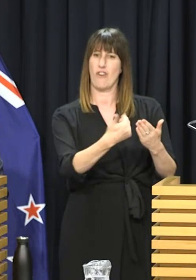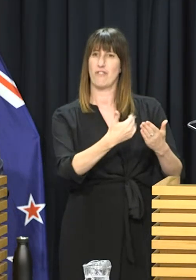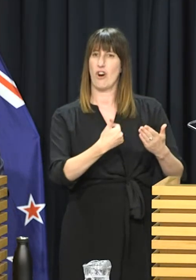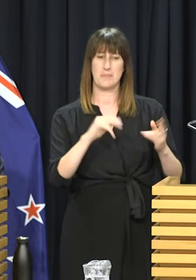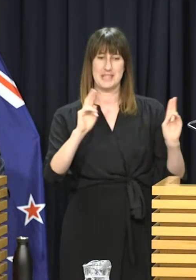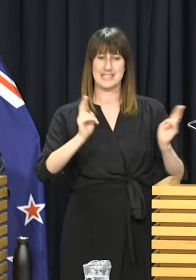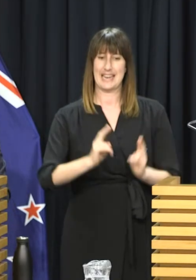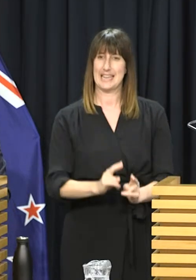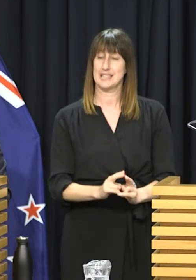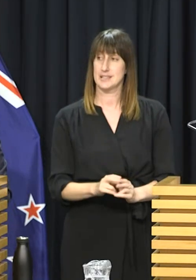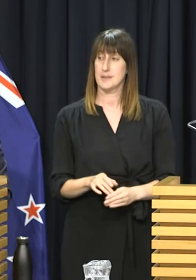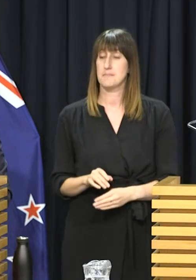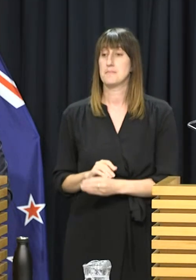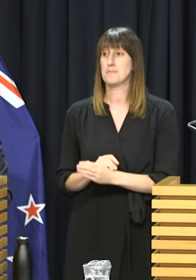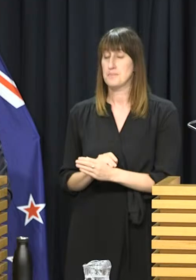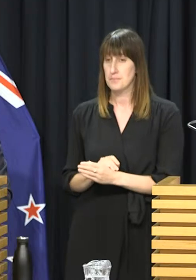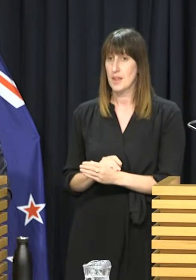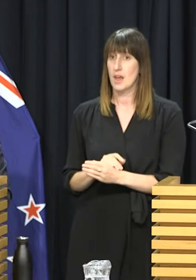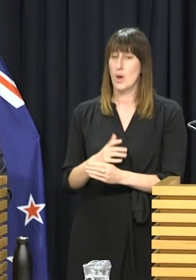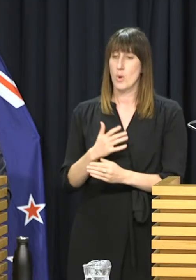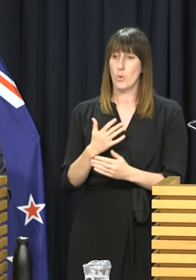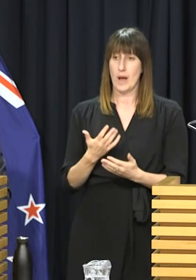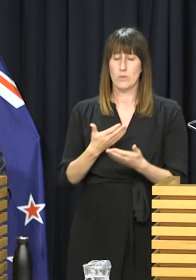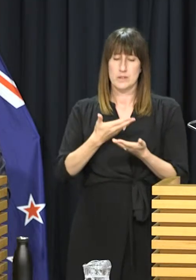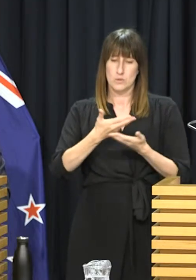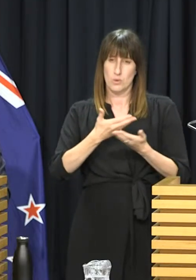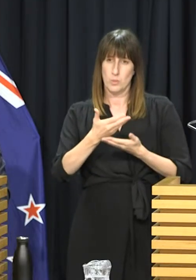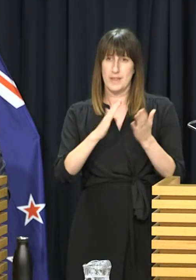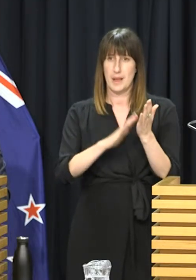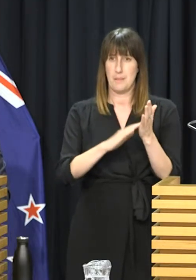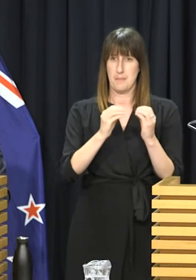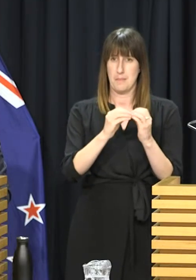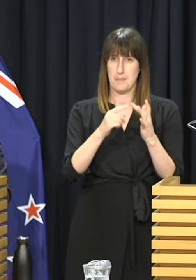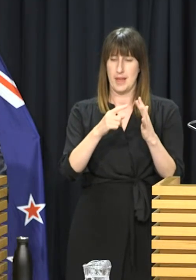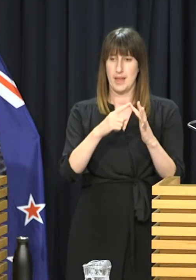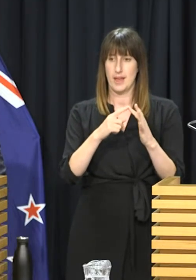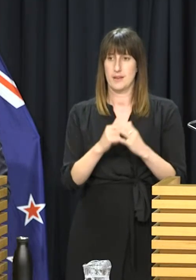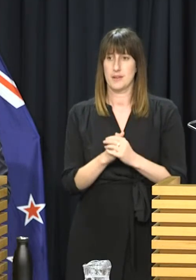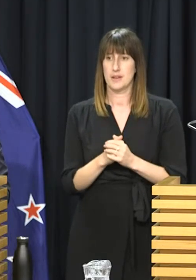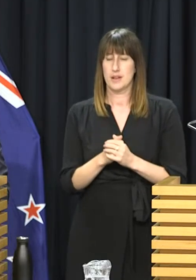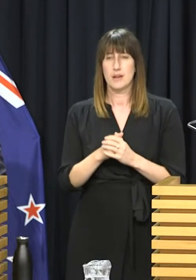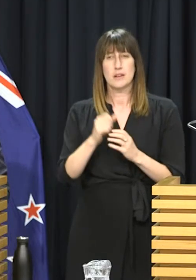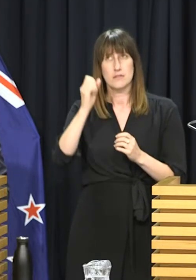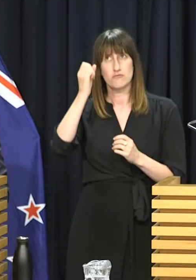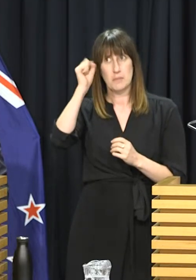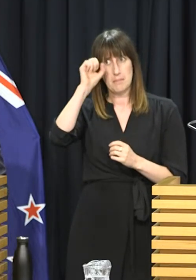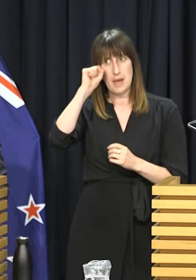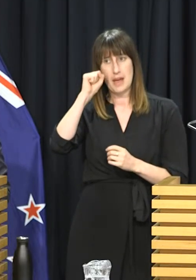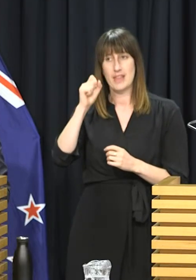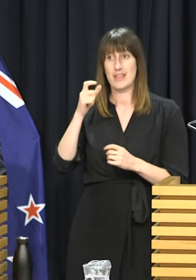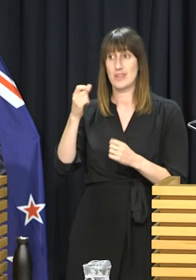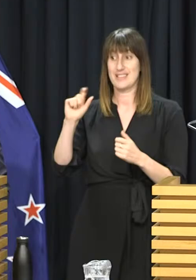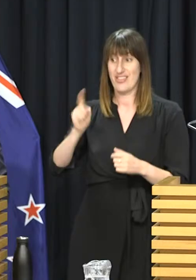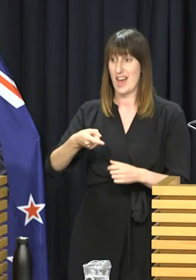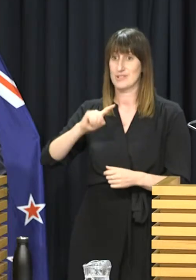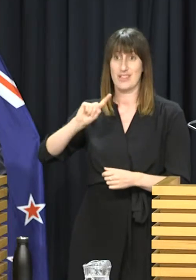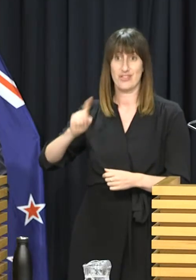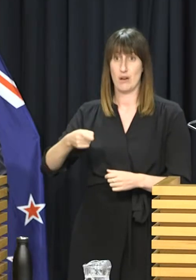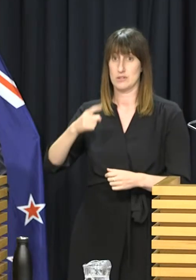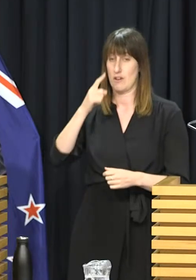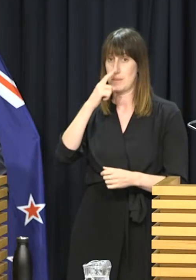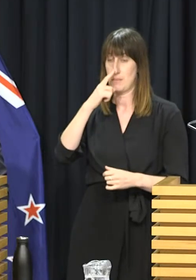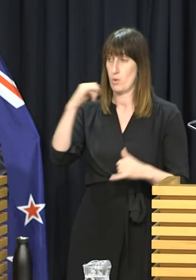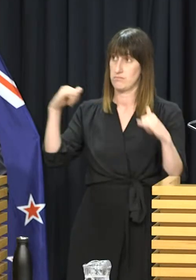are likely to increase the contingency that we have, bearing in mind that with thousands of people travelling across the Tasman, we need to be able